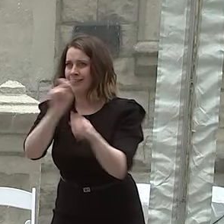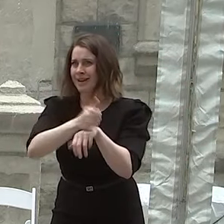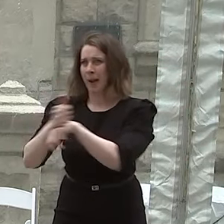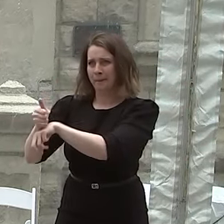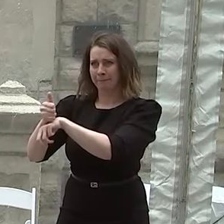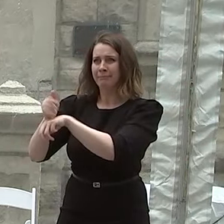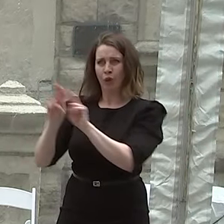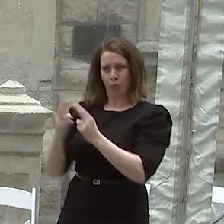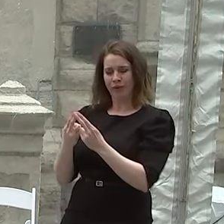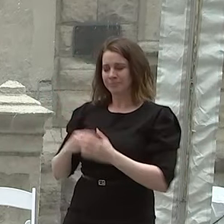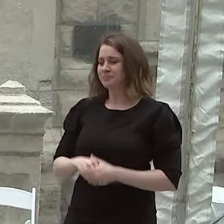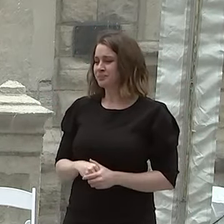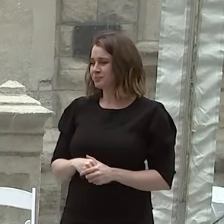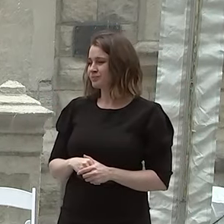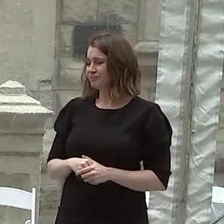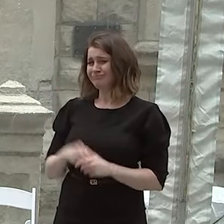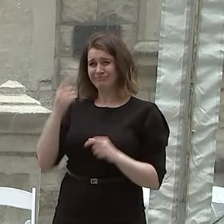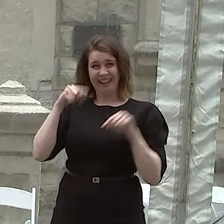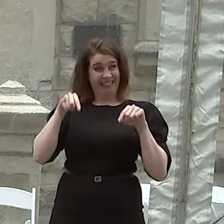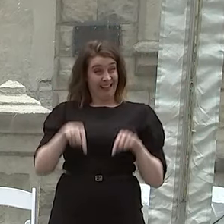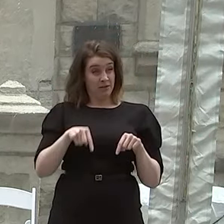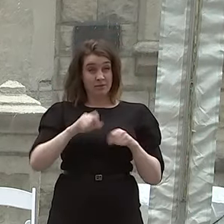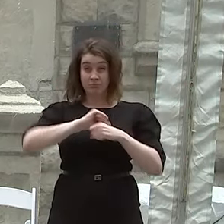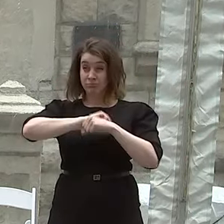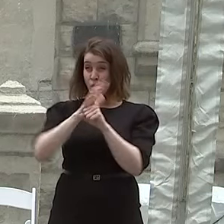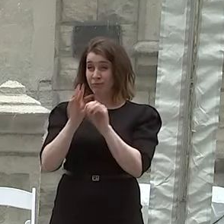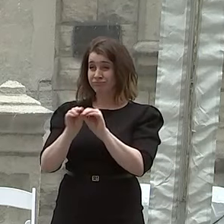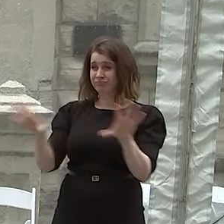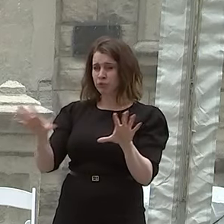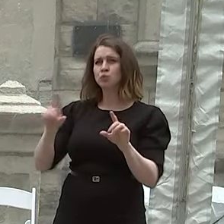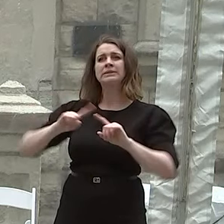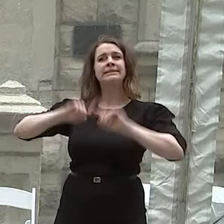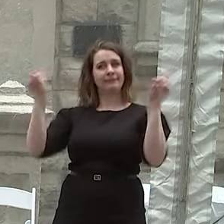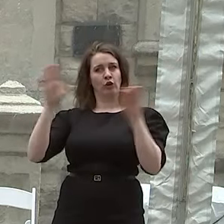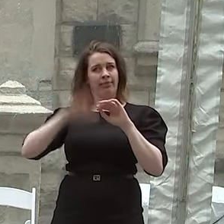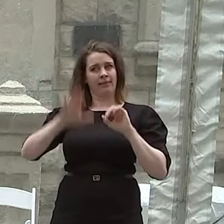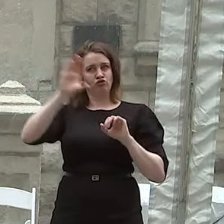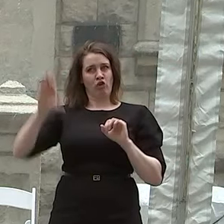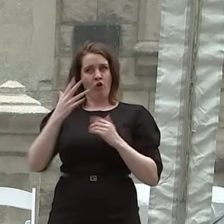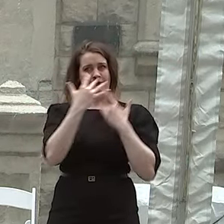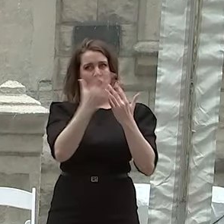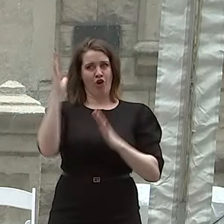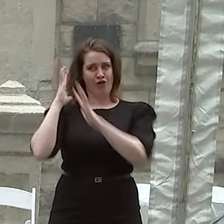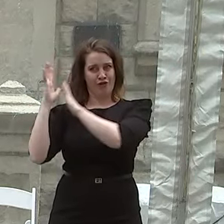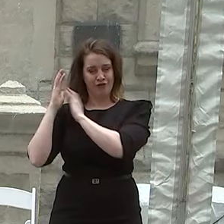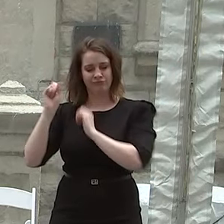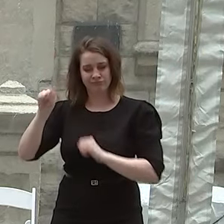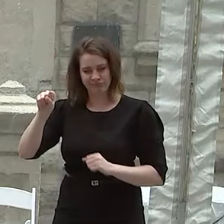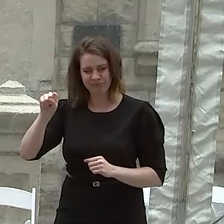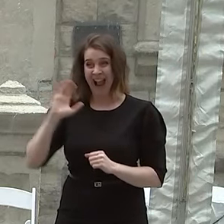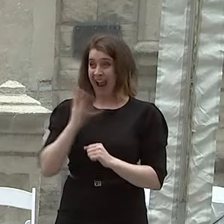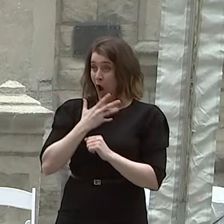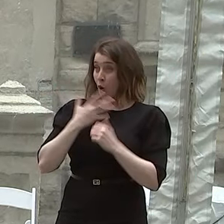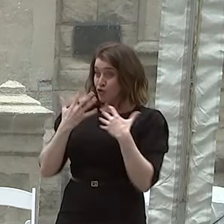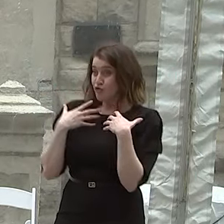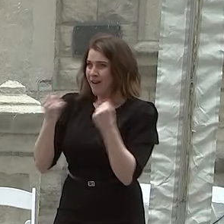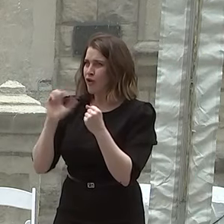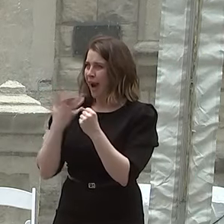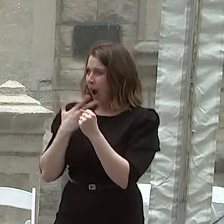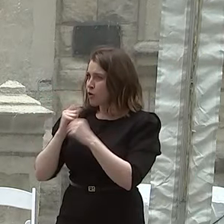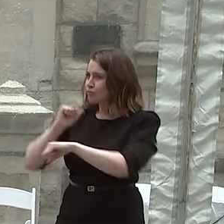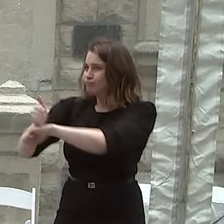This crisis is very different, and our great rebuilding will be very different. But I believe that